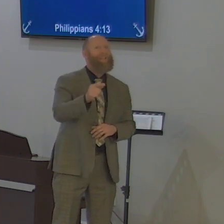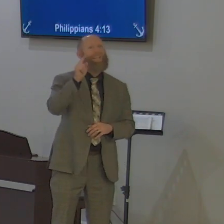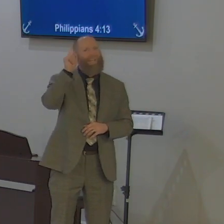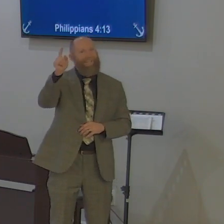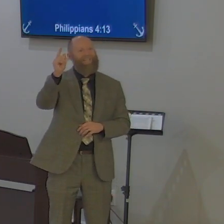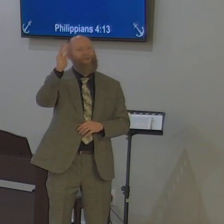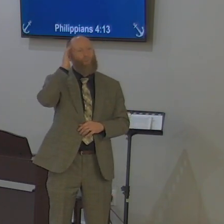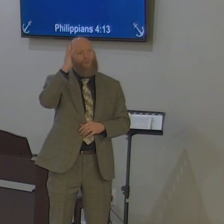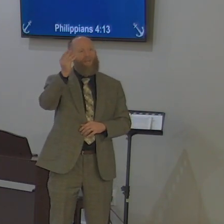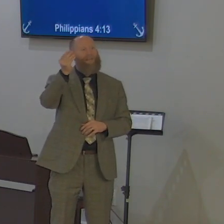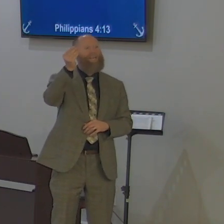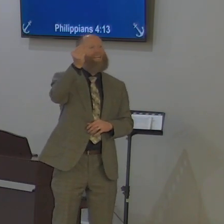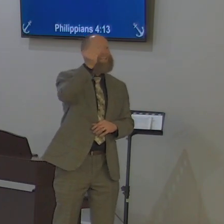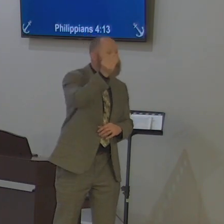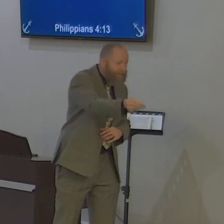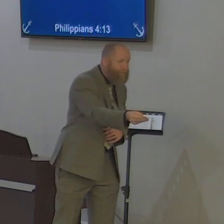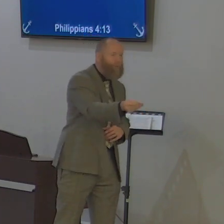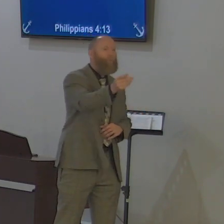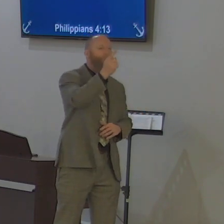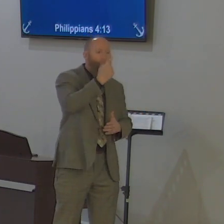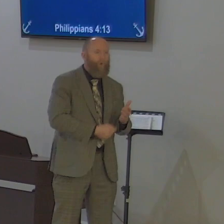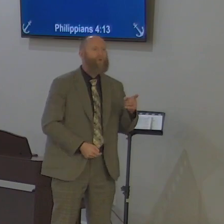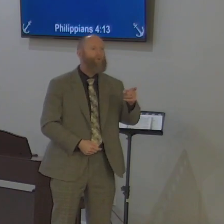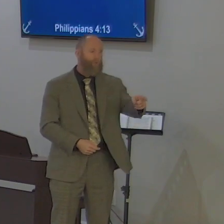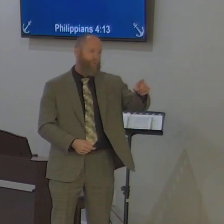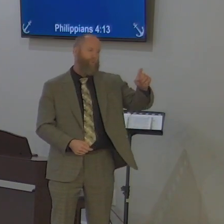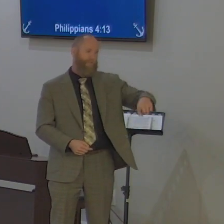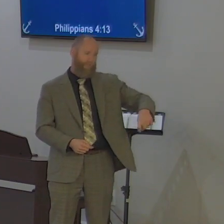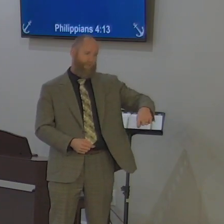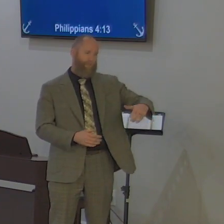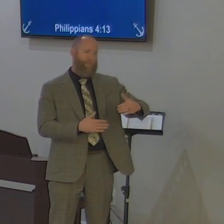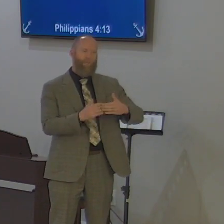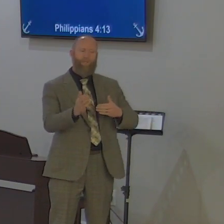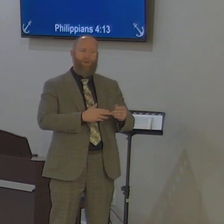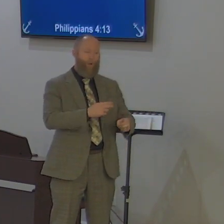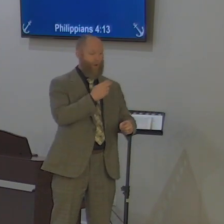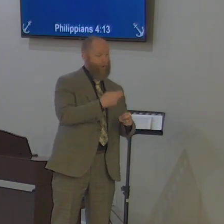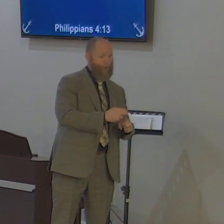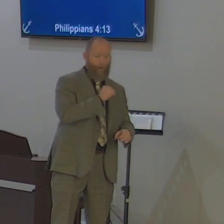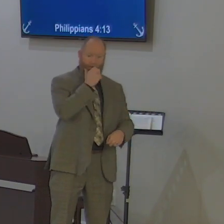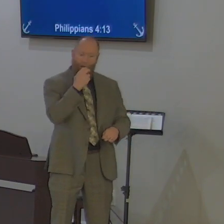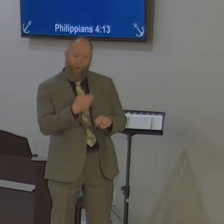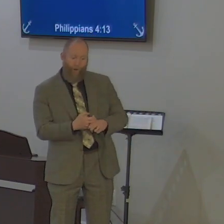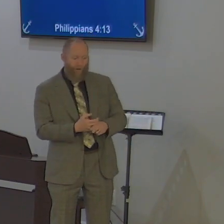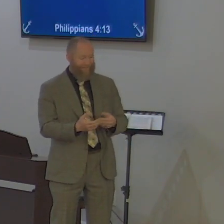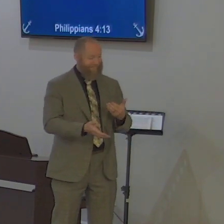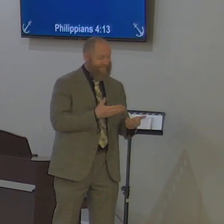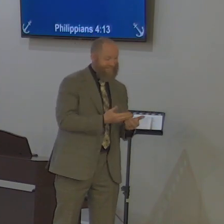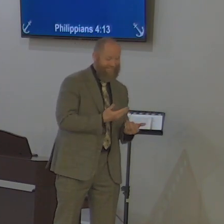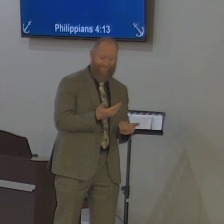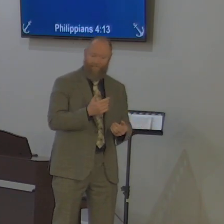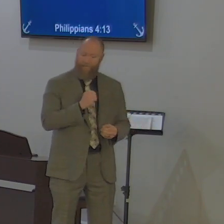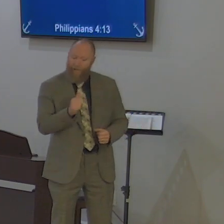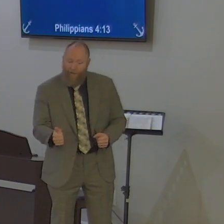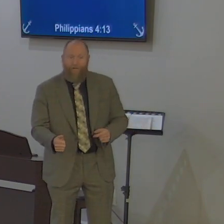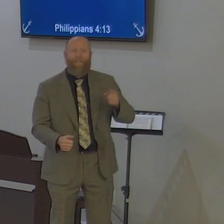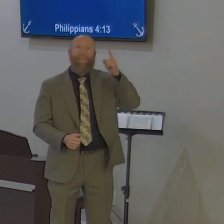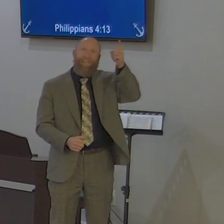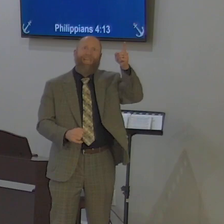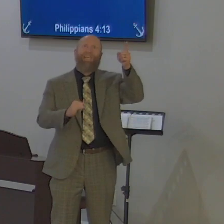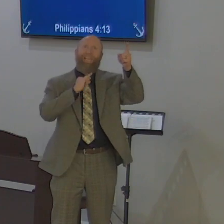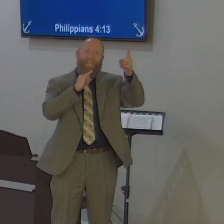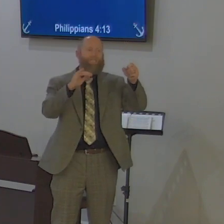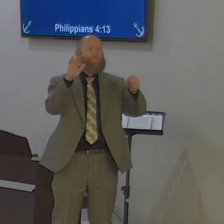this, hard, not hard, whatever, that in the midst of all of this, that the all-sufficient Christ is sufficient for all